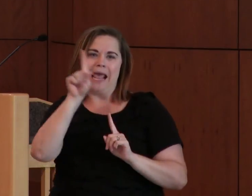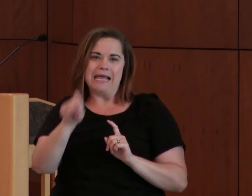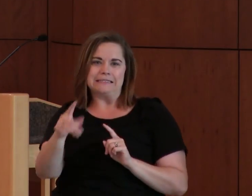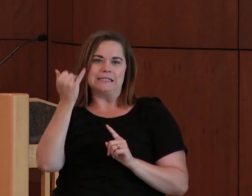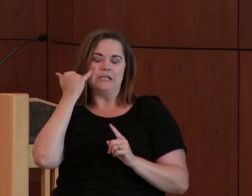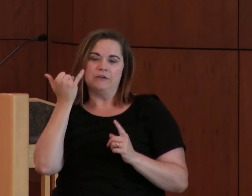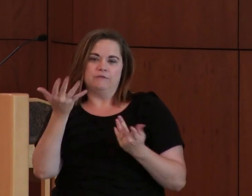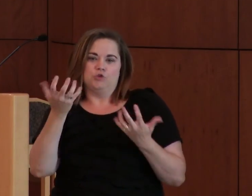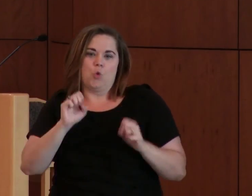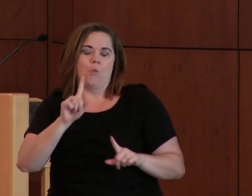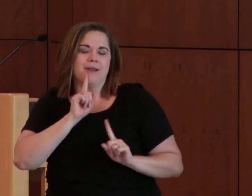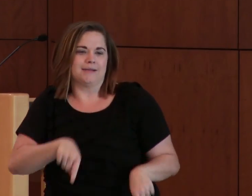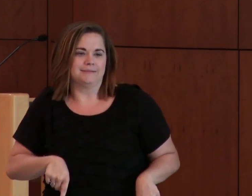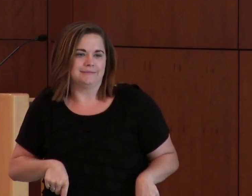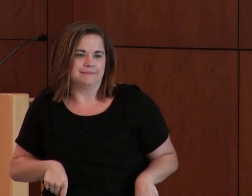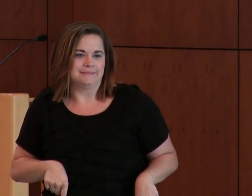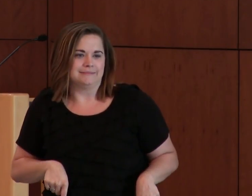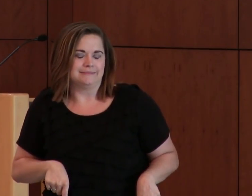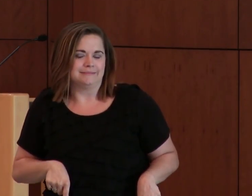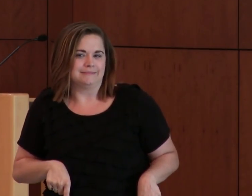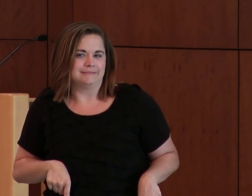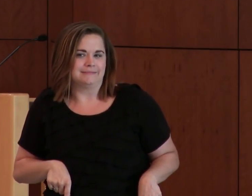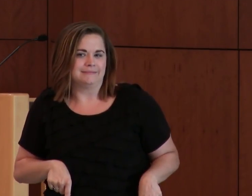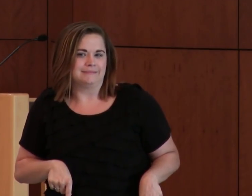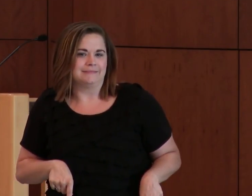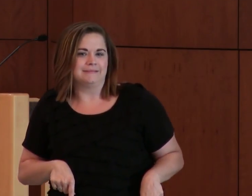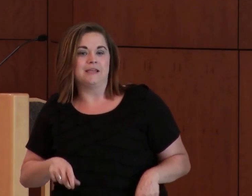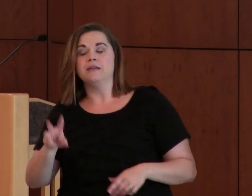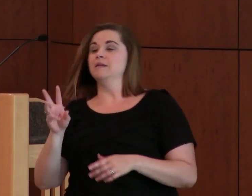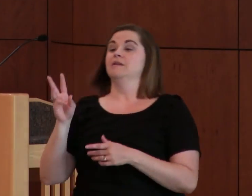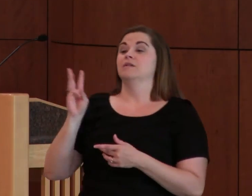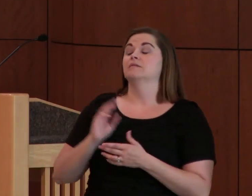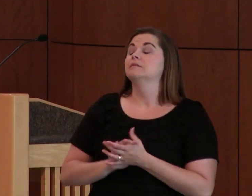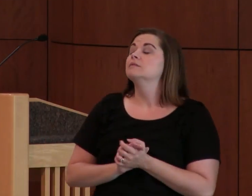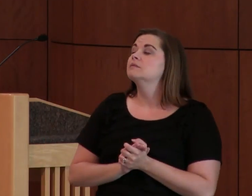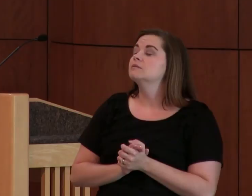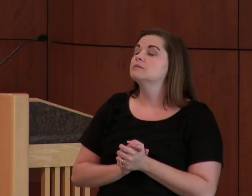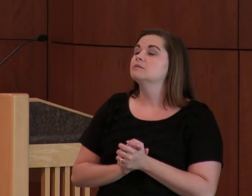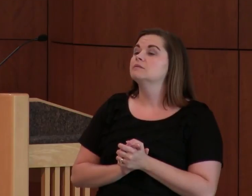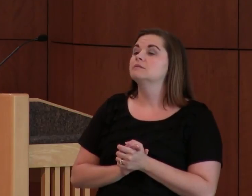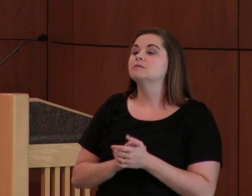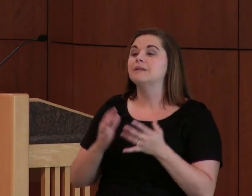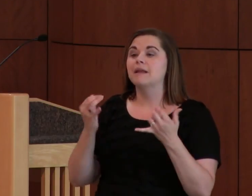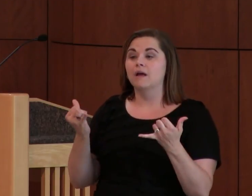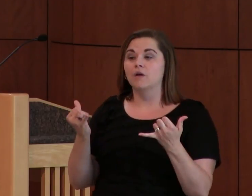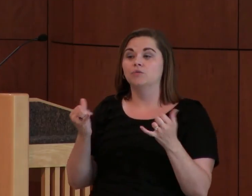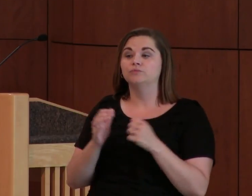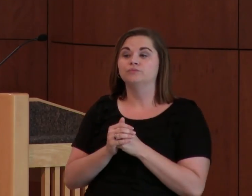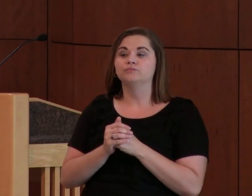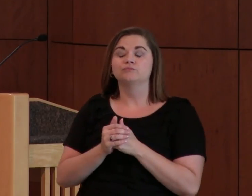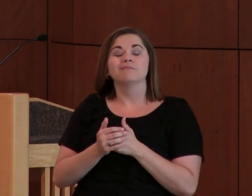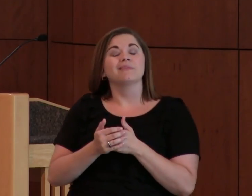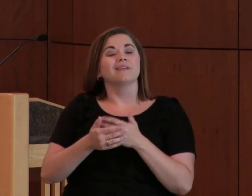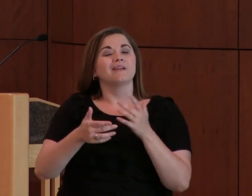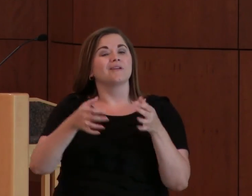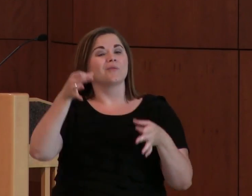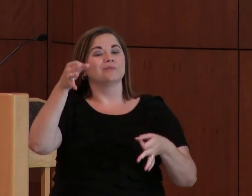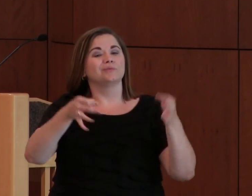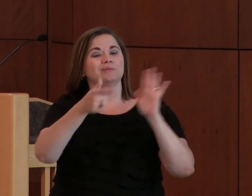ask something that you don't know what the witness is going to say. Now, within a court of law, lawyers do that